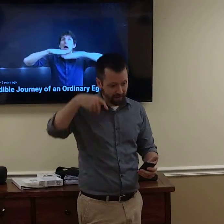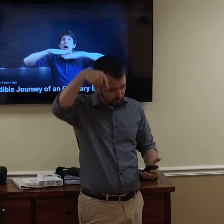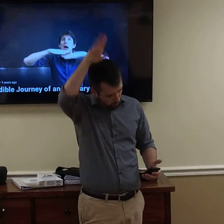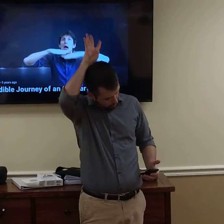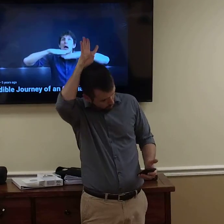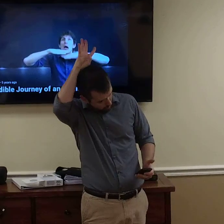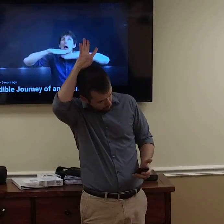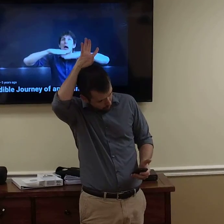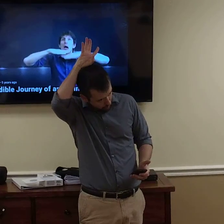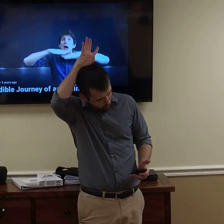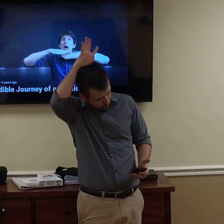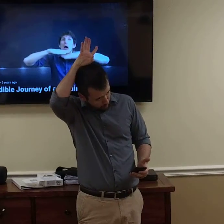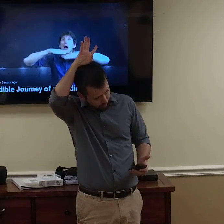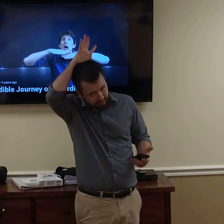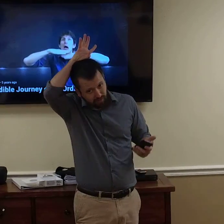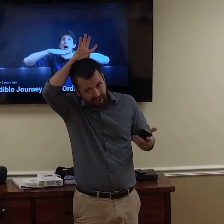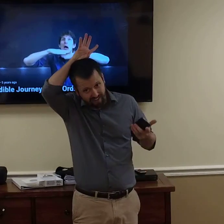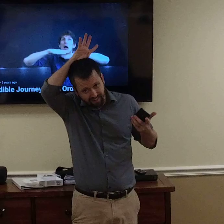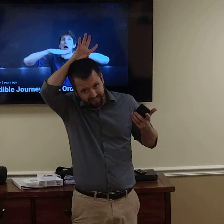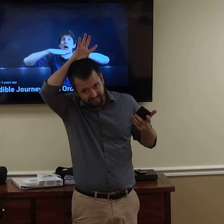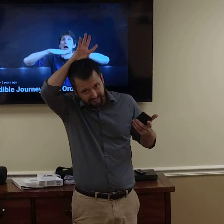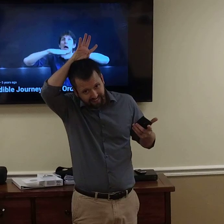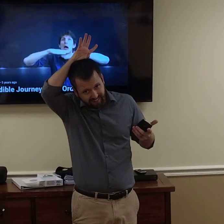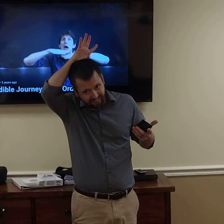he goes, "It's her hair."